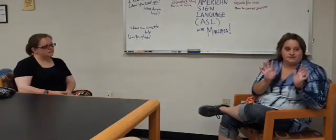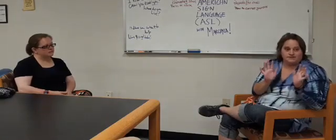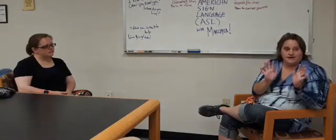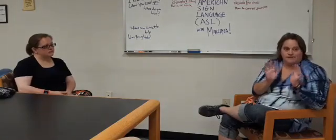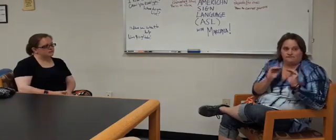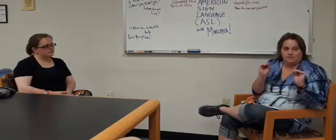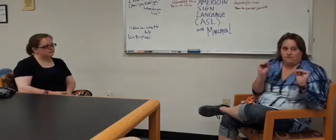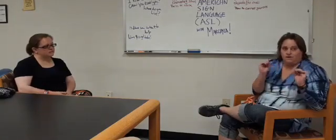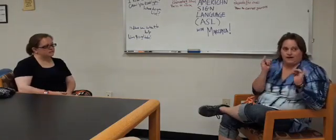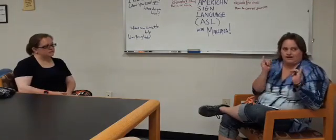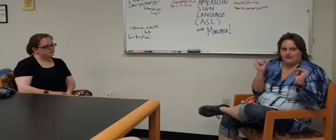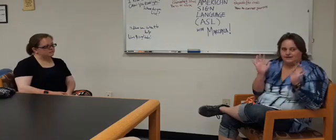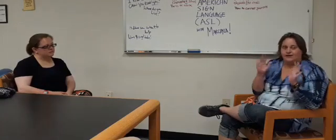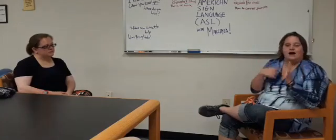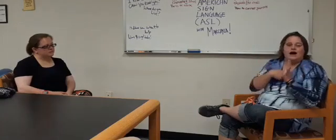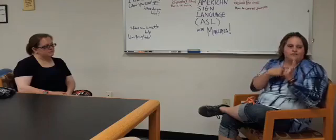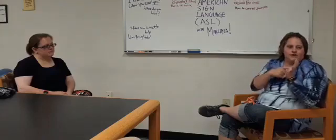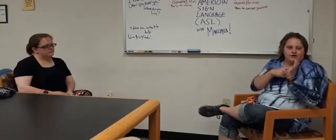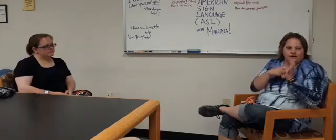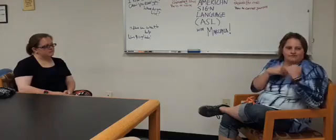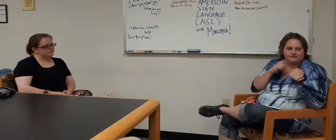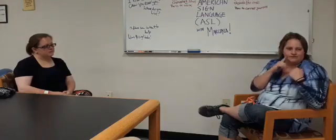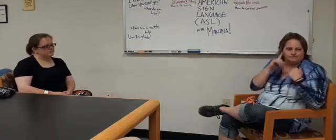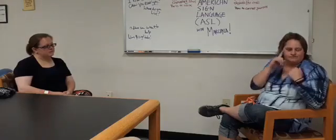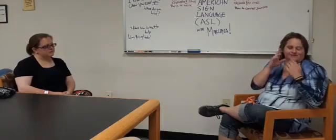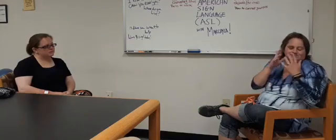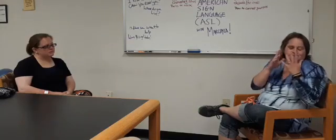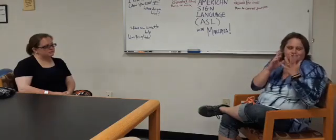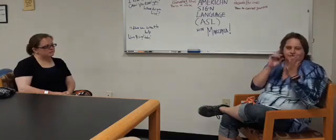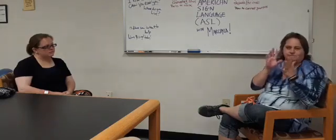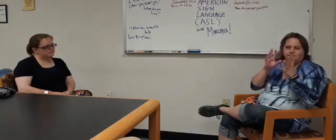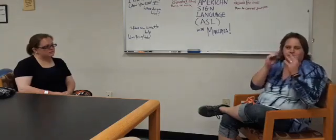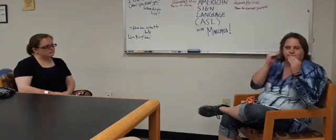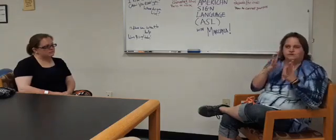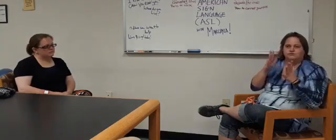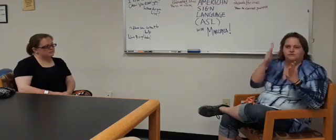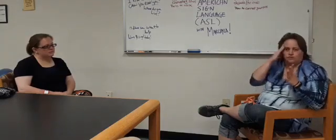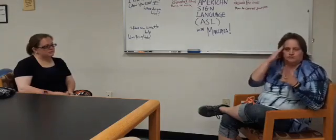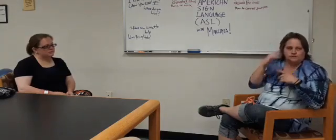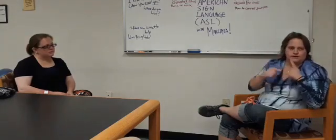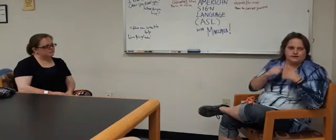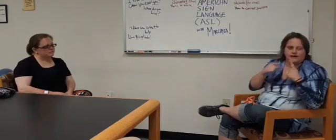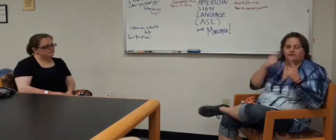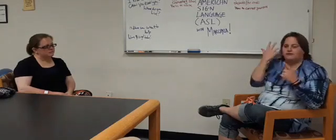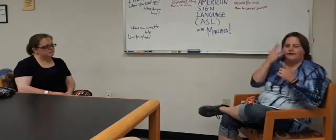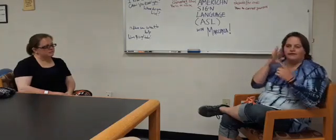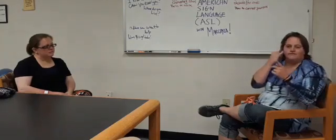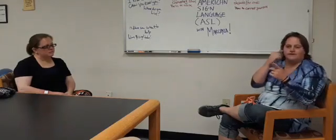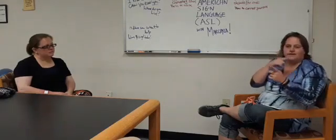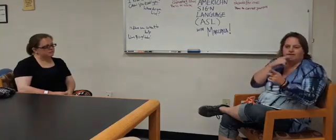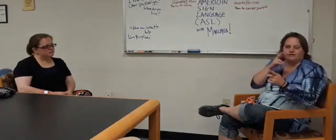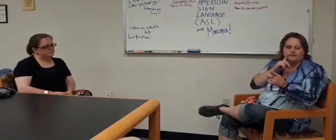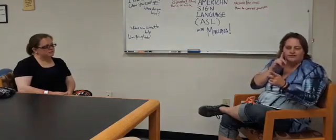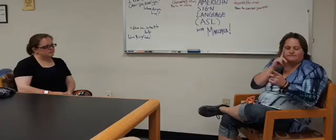have no idea. I require have that. Well, not that, but teacher knows sign. I don't care if you hear that.